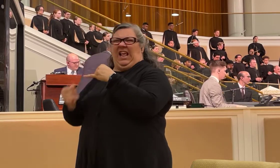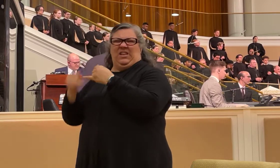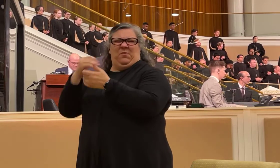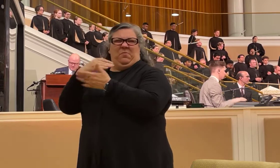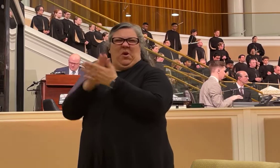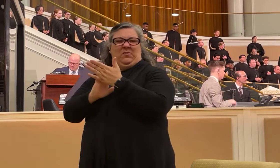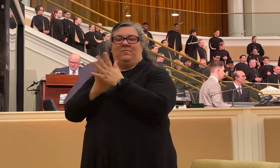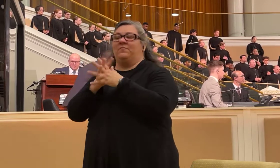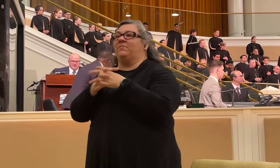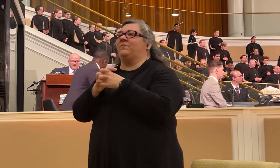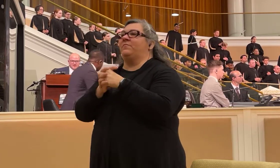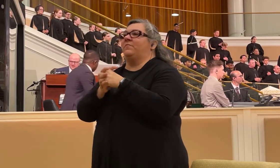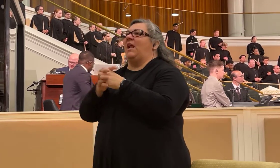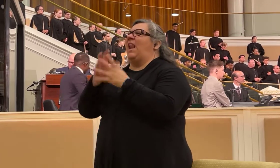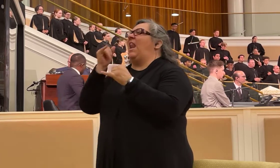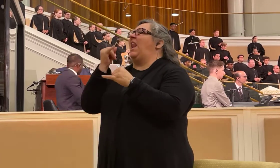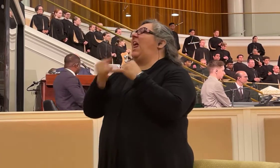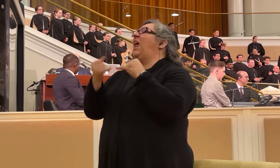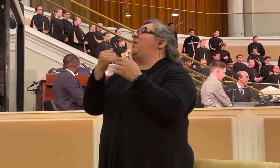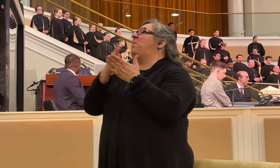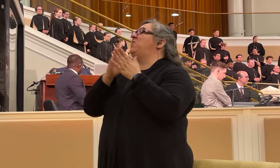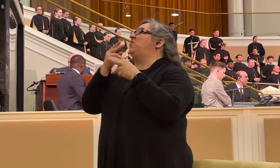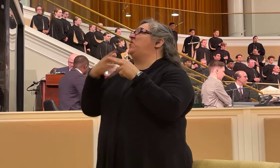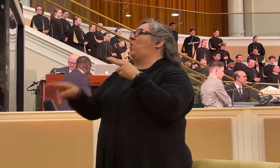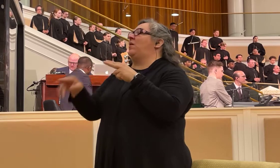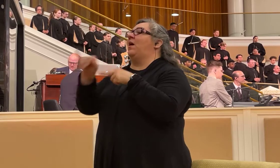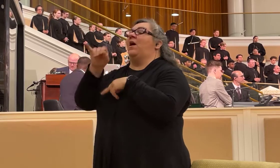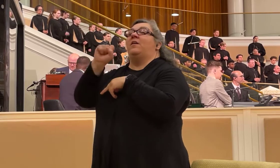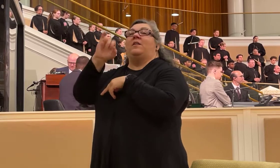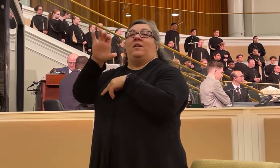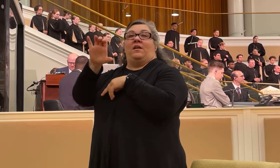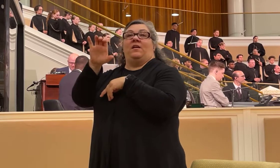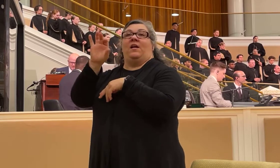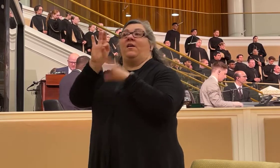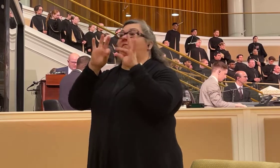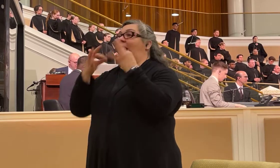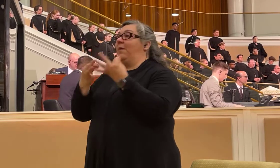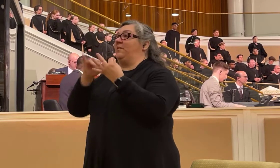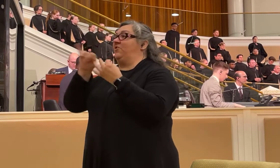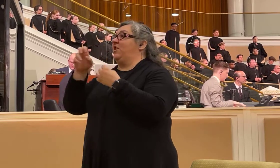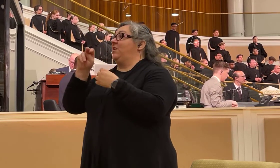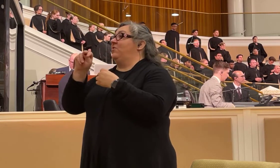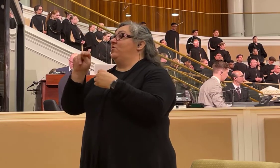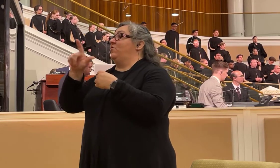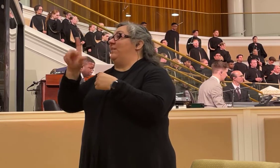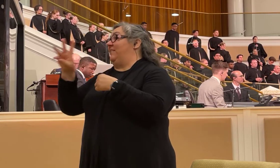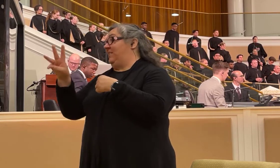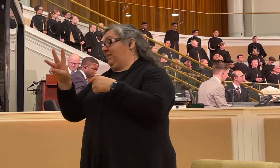Isaac's famine is found in Genesis 26.